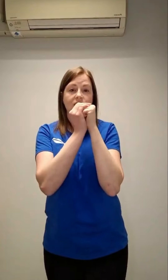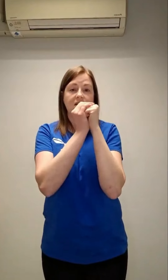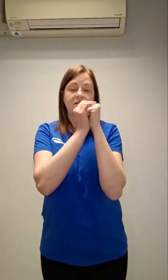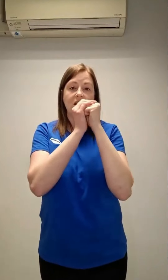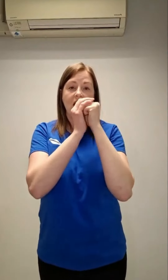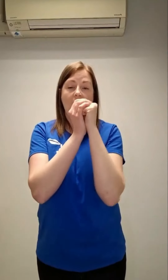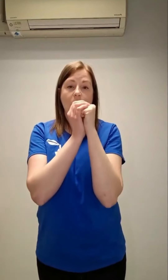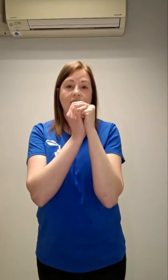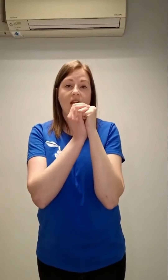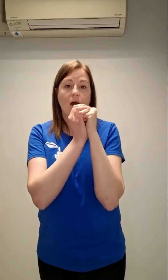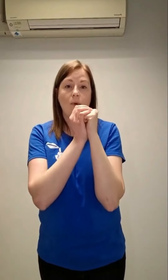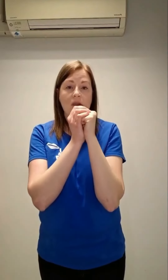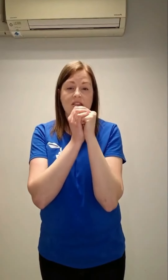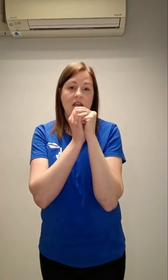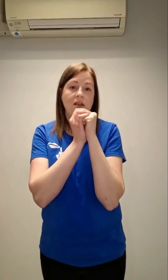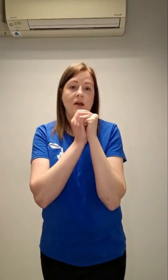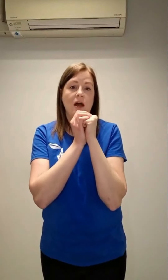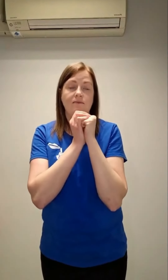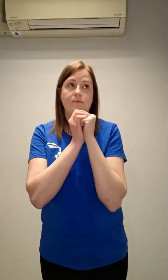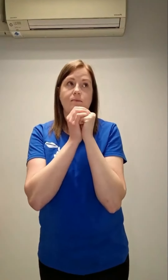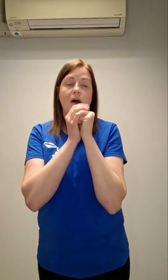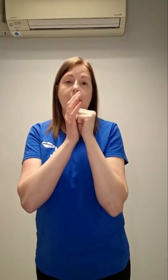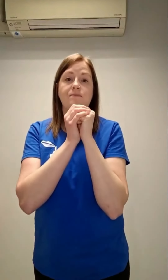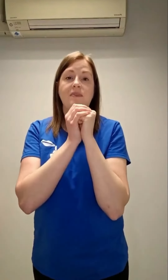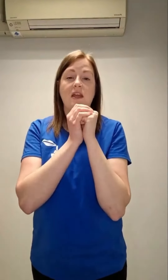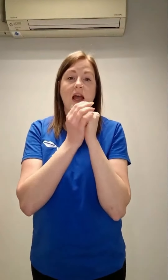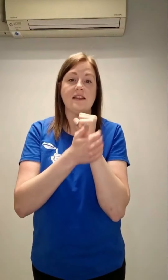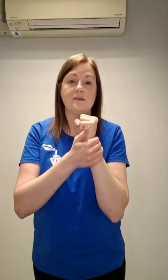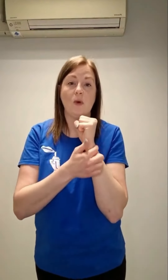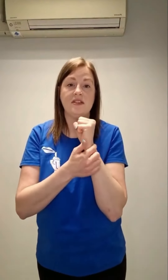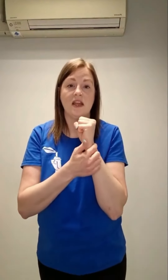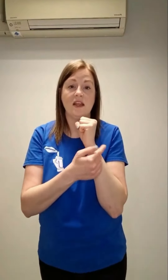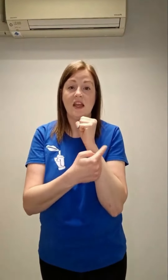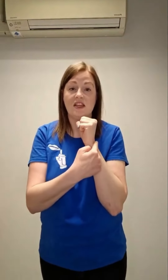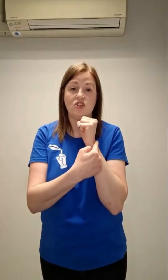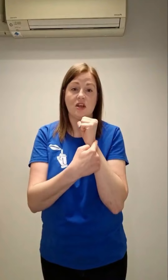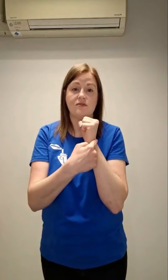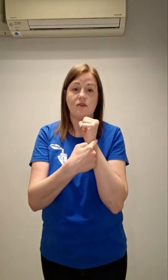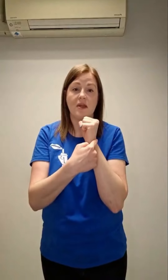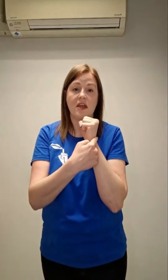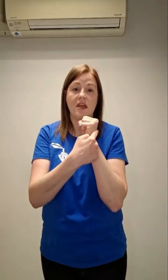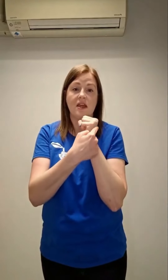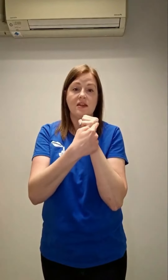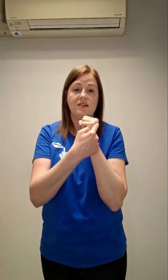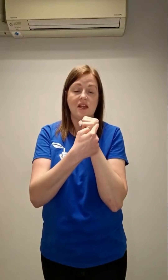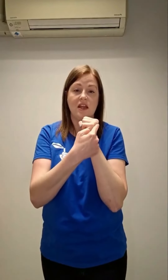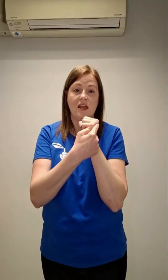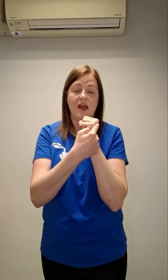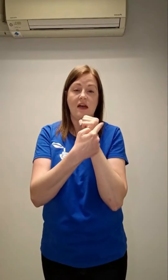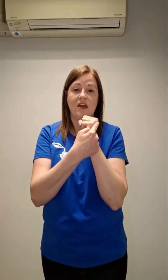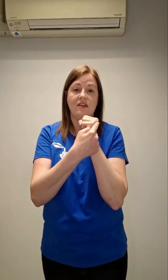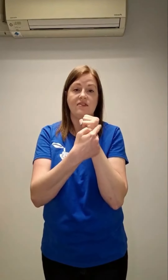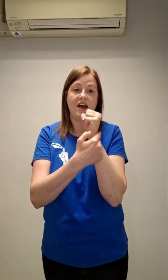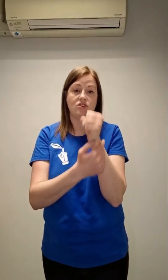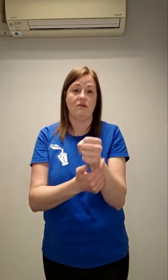this. And when they are pointing, our hands pointing, it's just from here to here and then in that